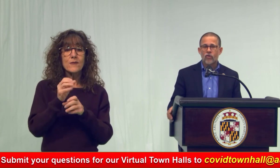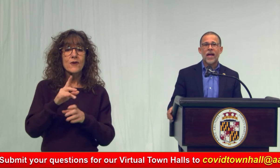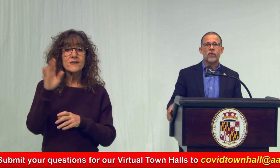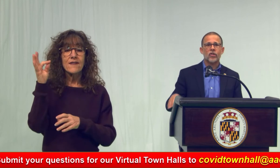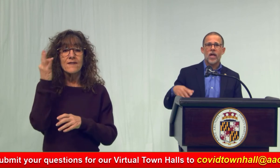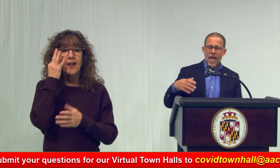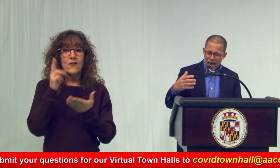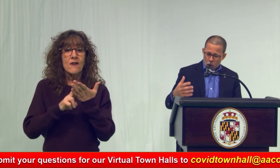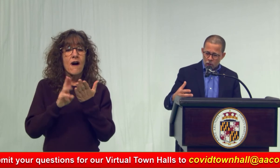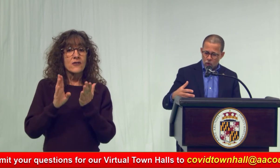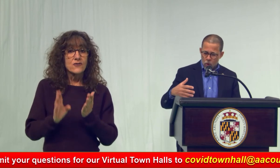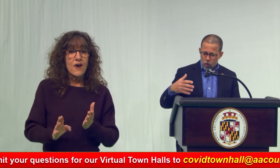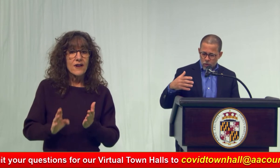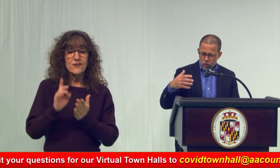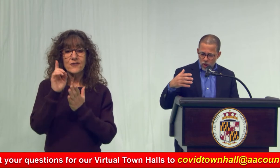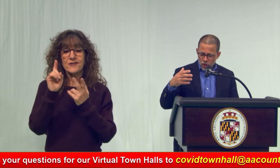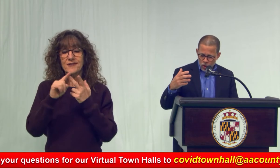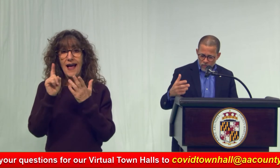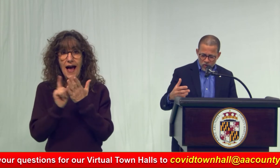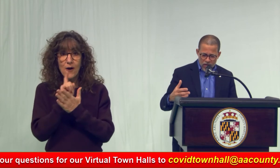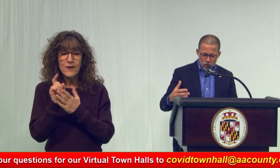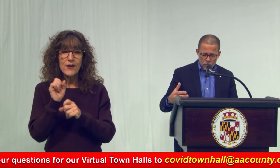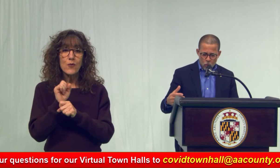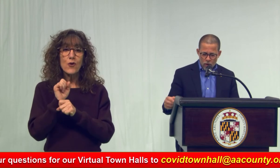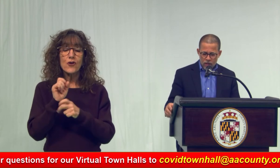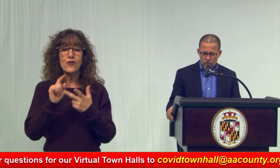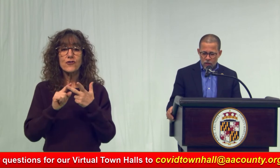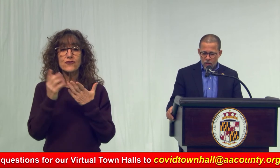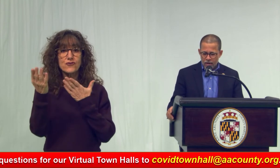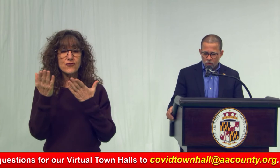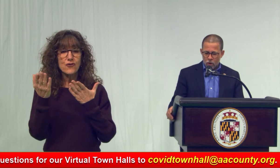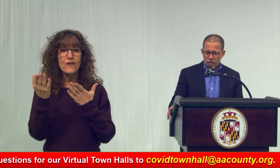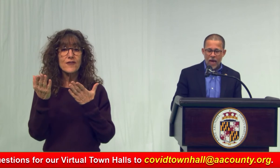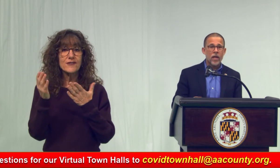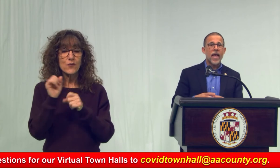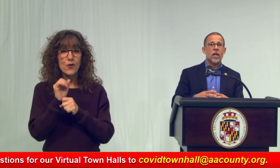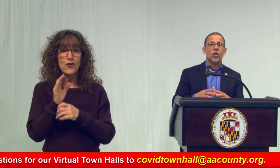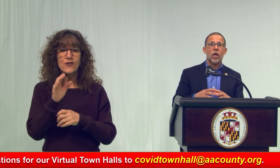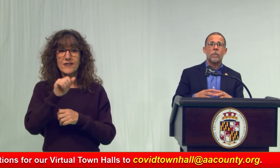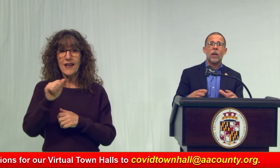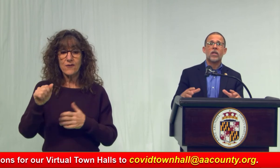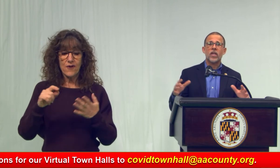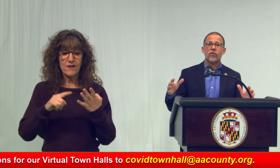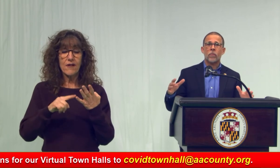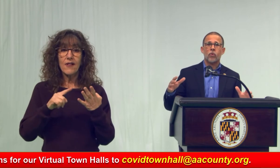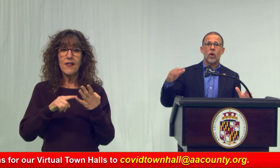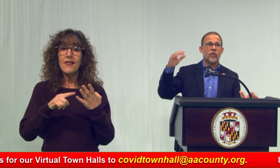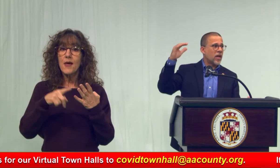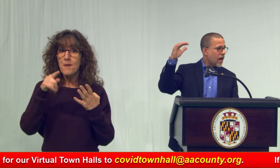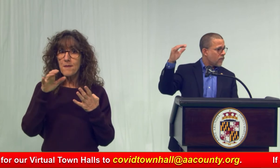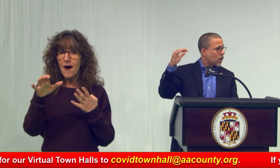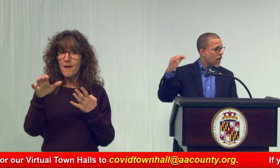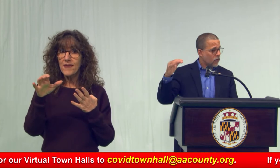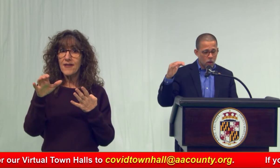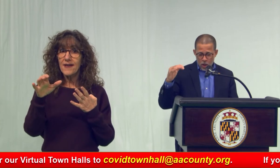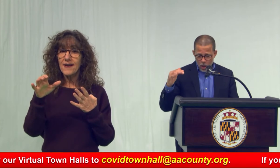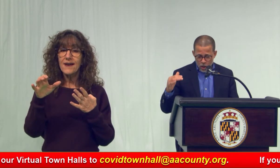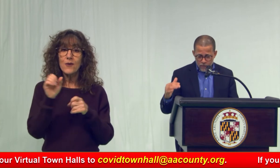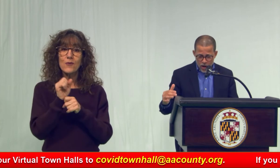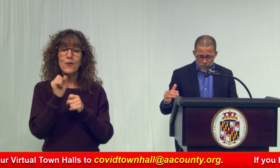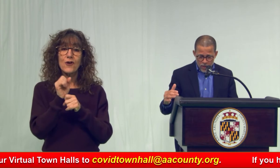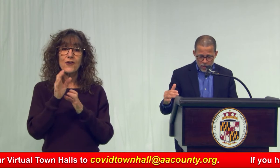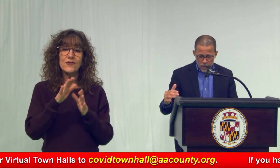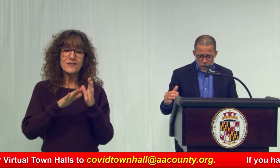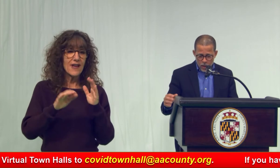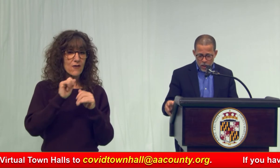federal contractors, hourly workers, service sector employees in Anne Arundel County, and including public sector employees at every level